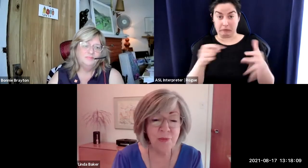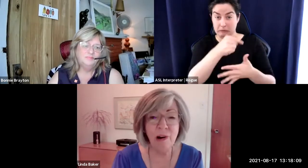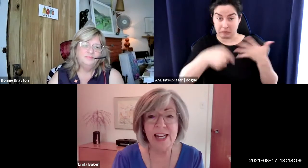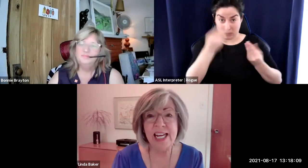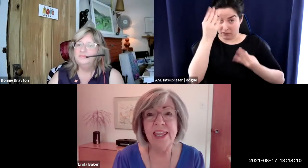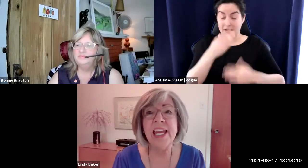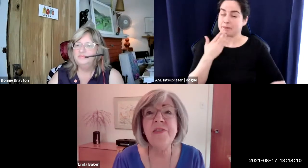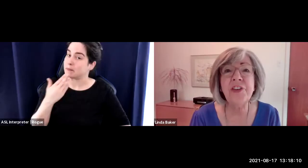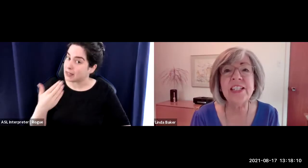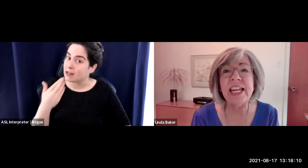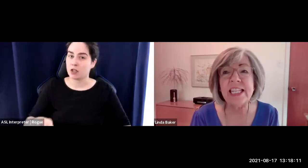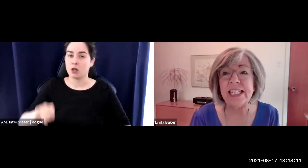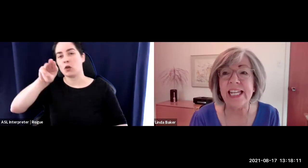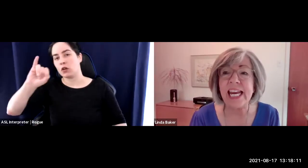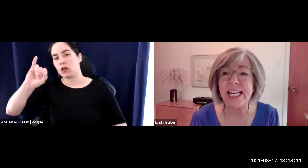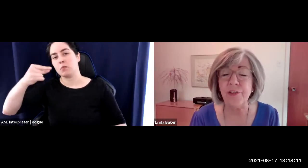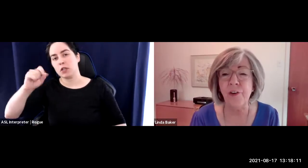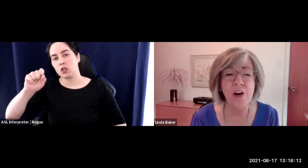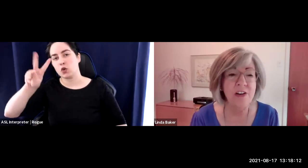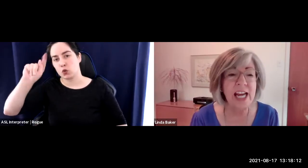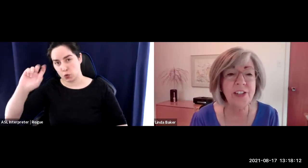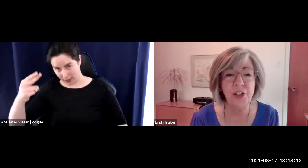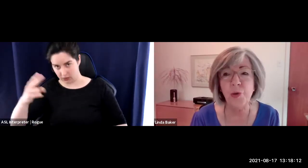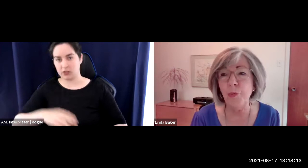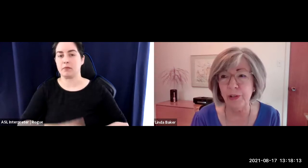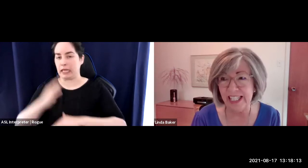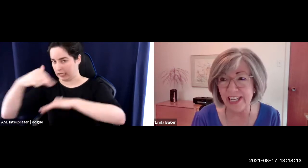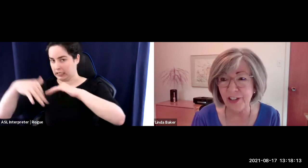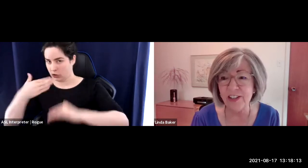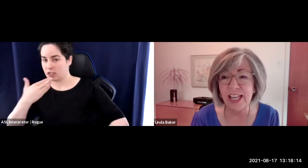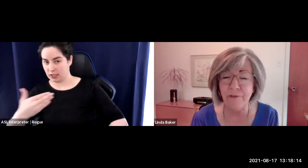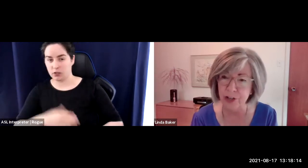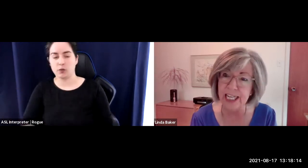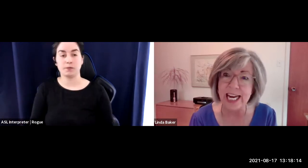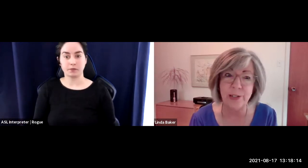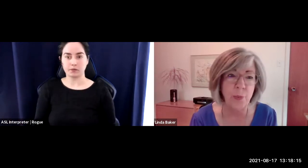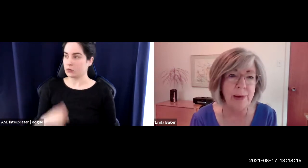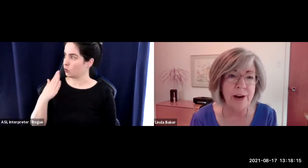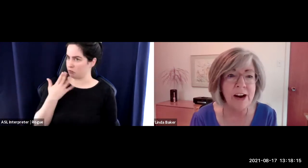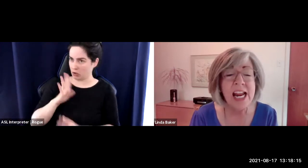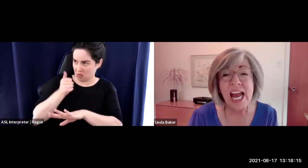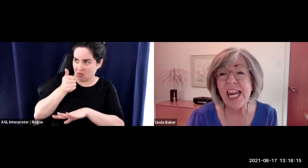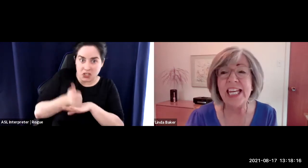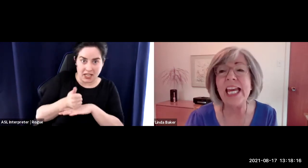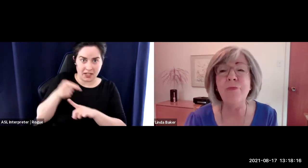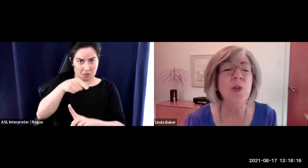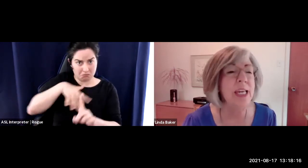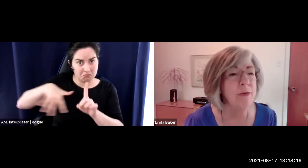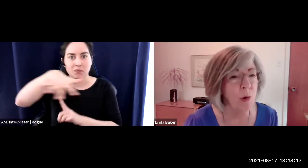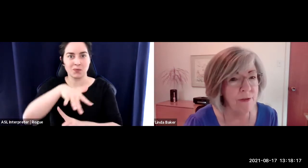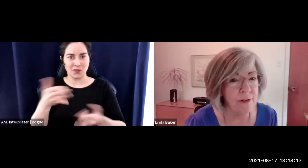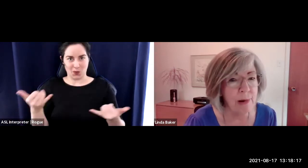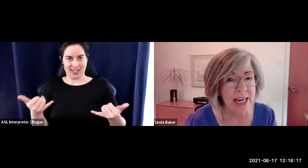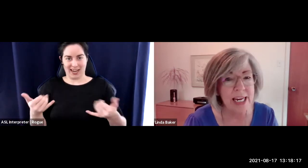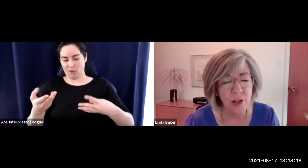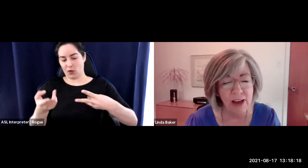Thank you, Bonnie, and thank you for setting the stage for our next two presenters and for today's webinar. And again, we'll hear